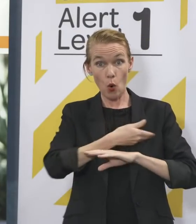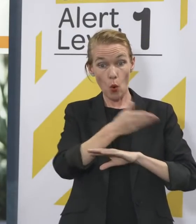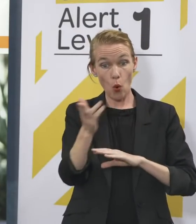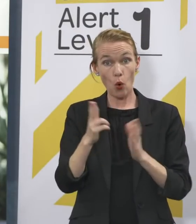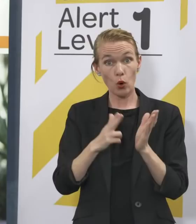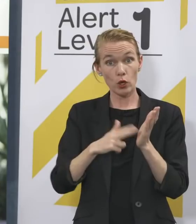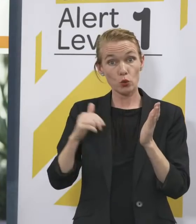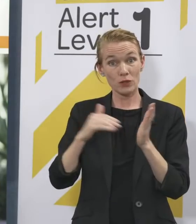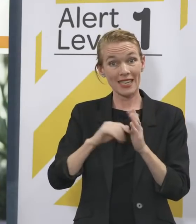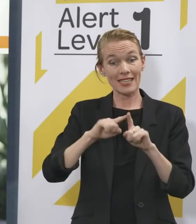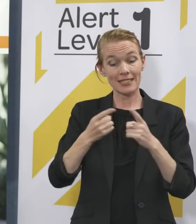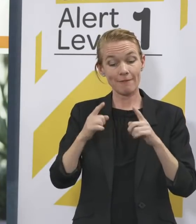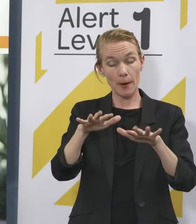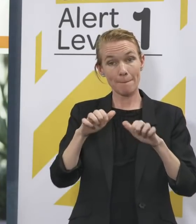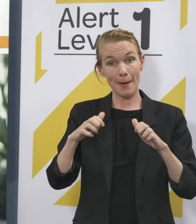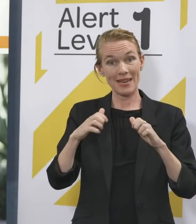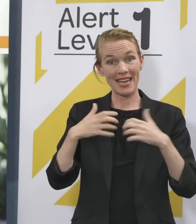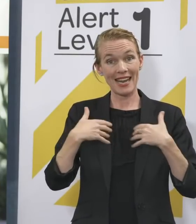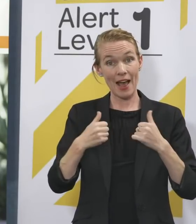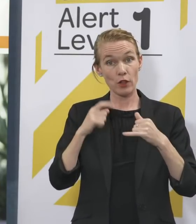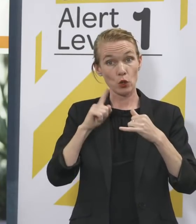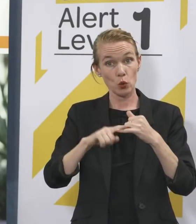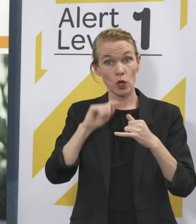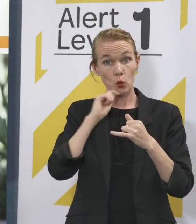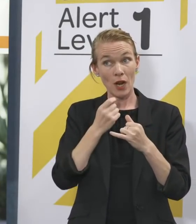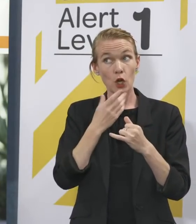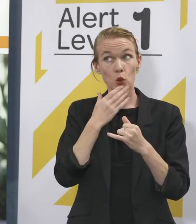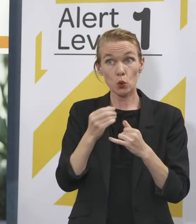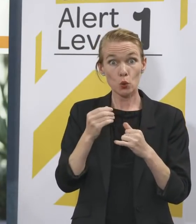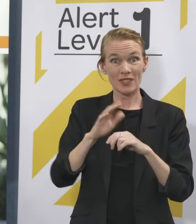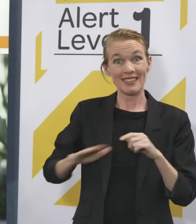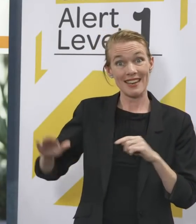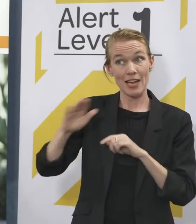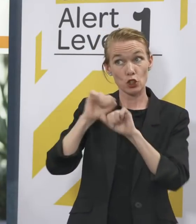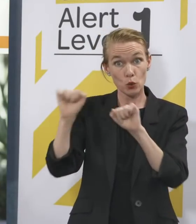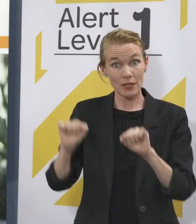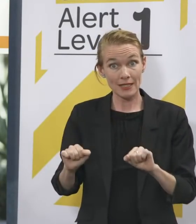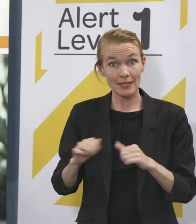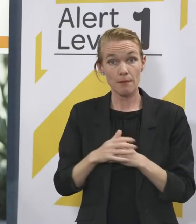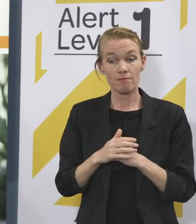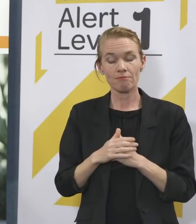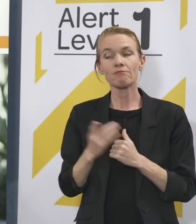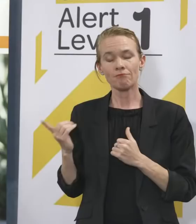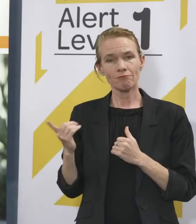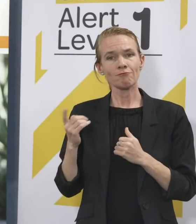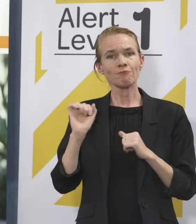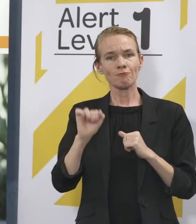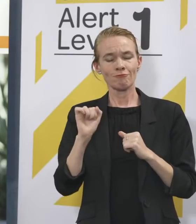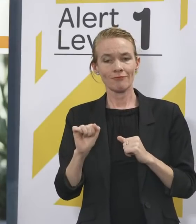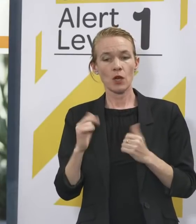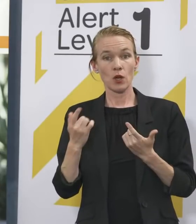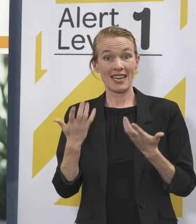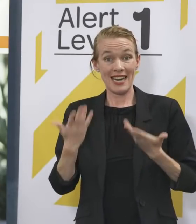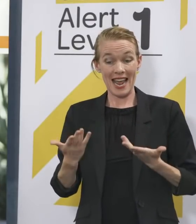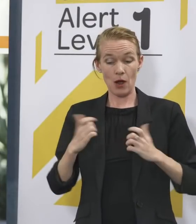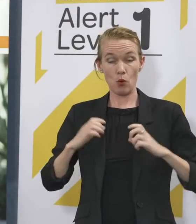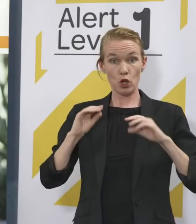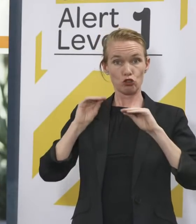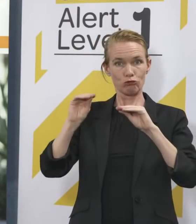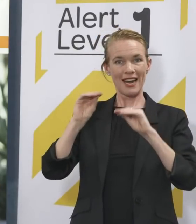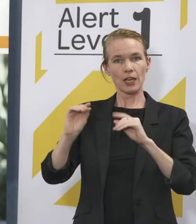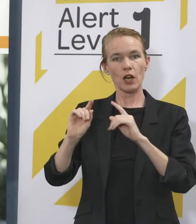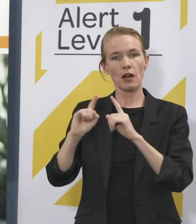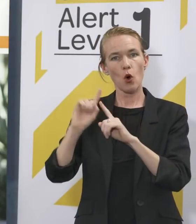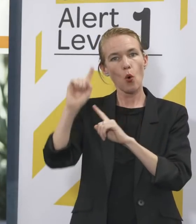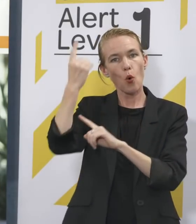Public Health staff are being trained at the moment. So recalling here that we had to go and have a training program in place for the public health